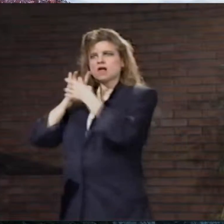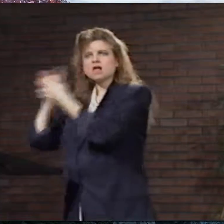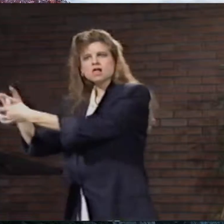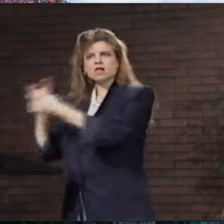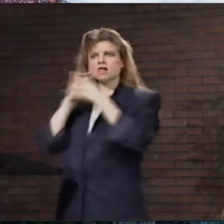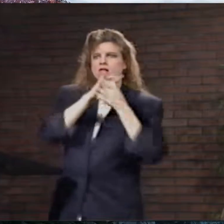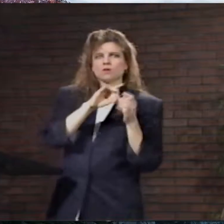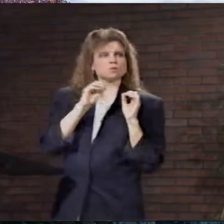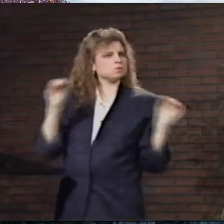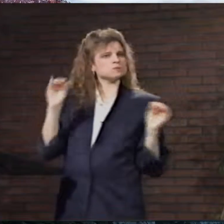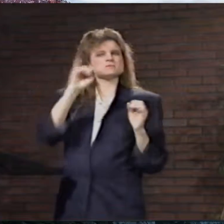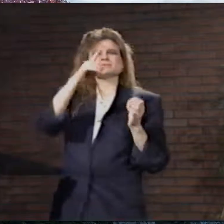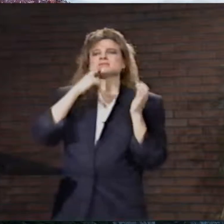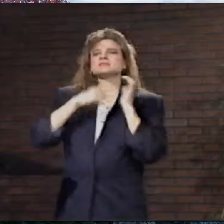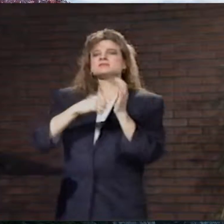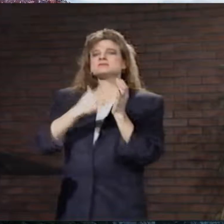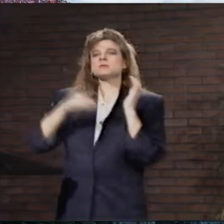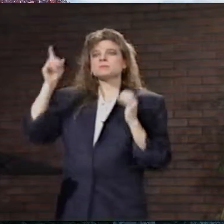discriminating against one side or the other.